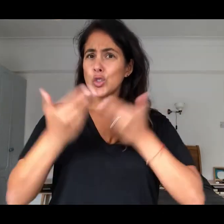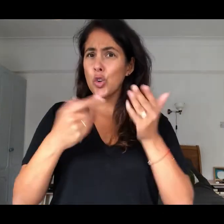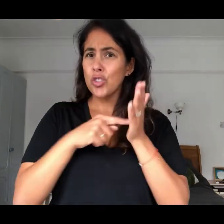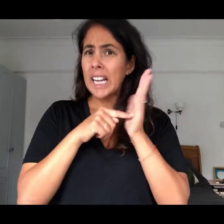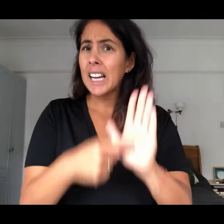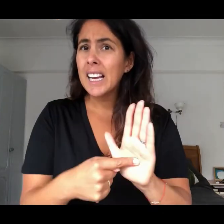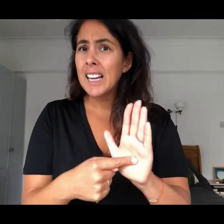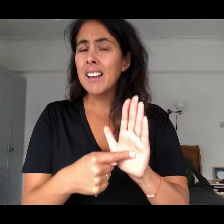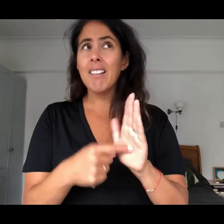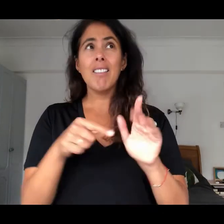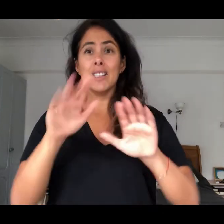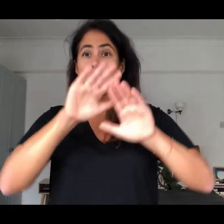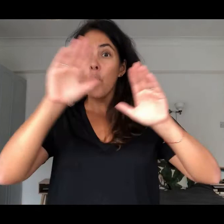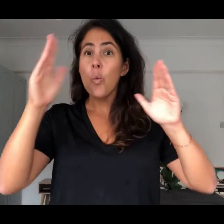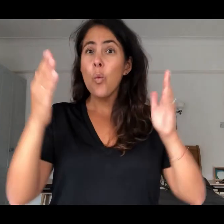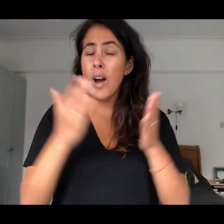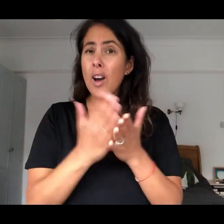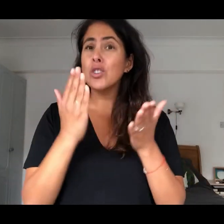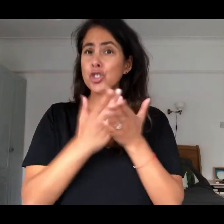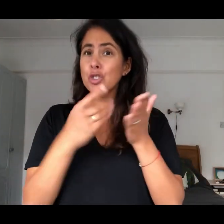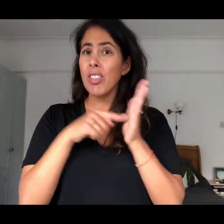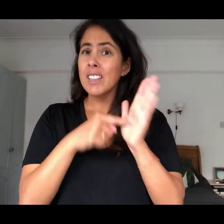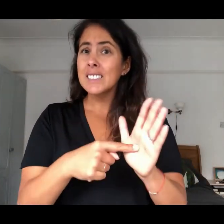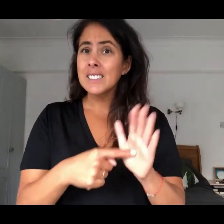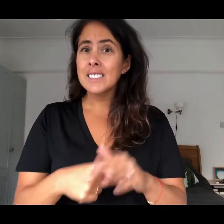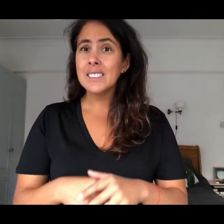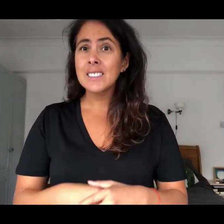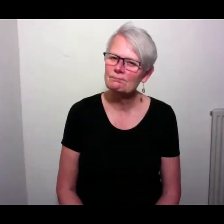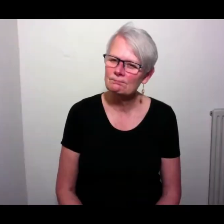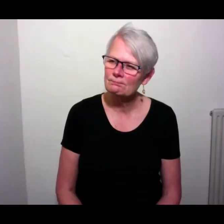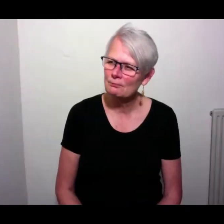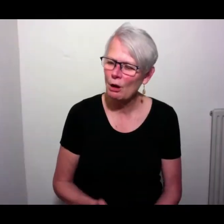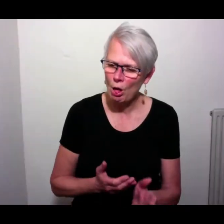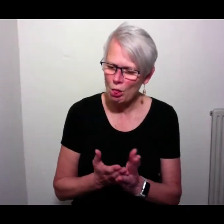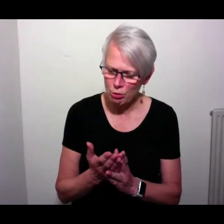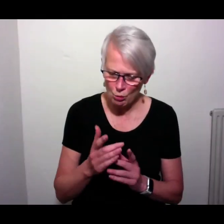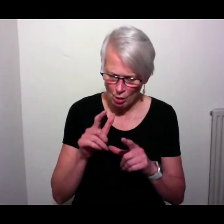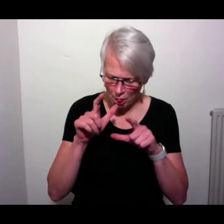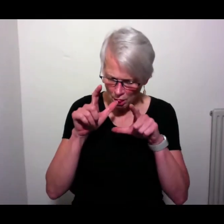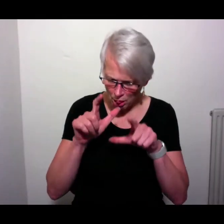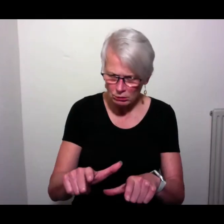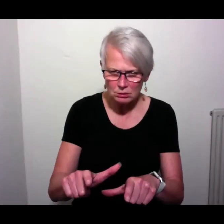world deserves this feature.